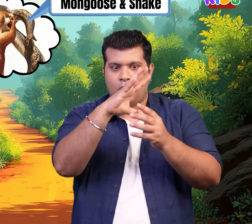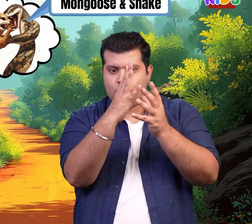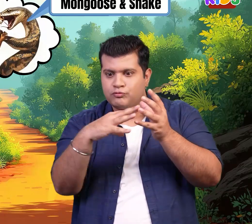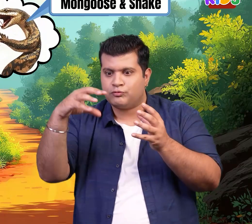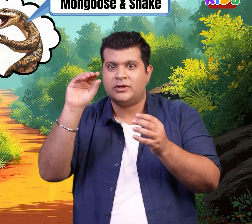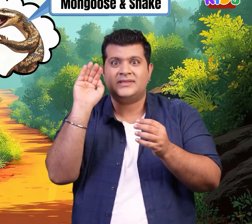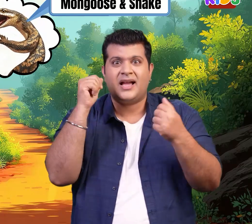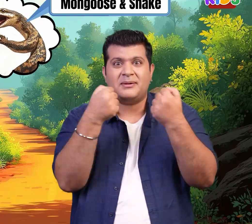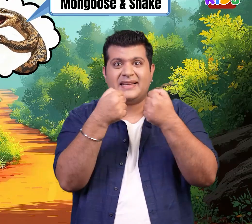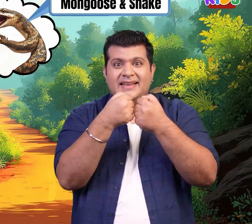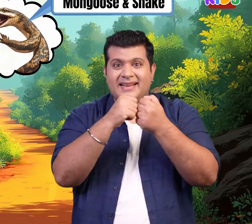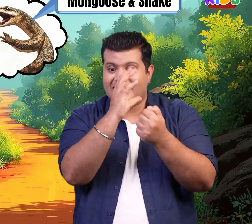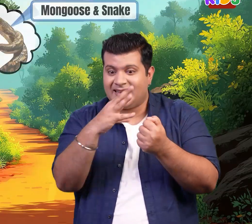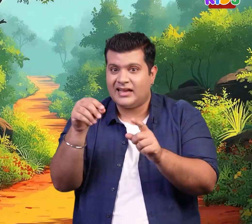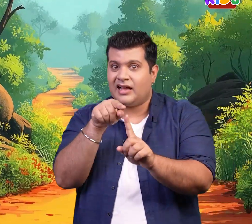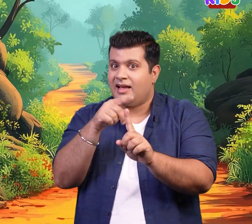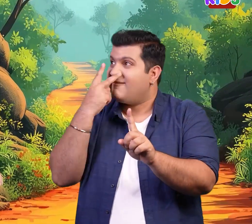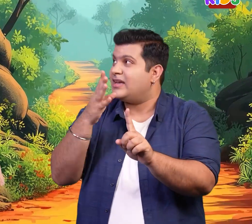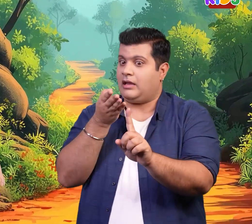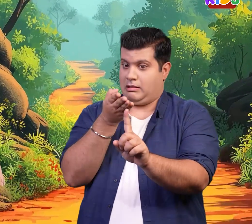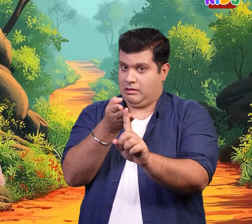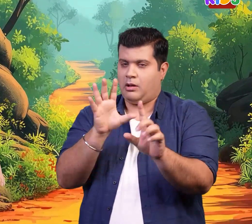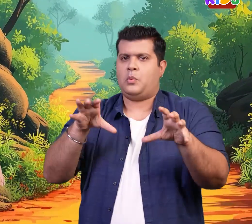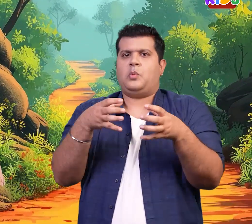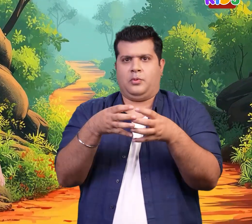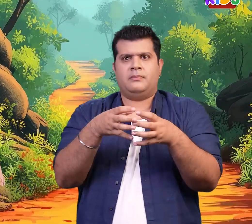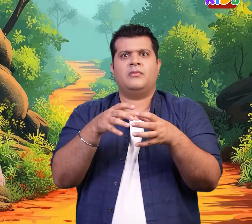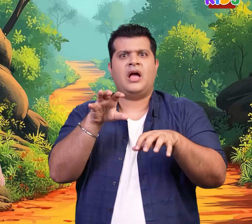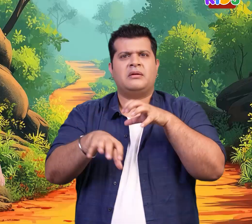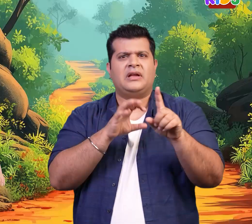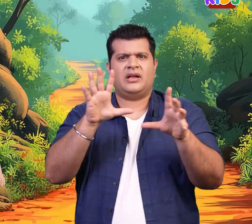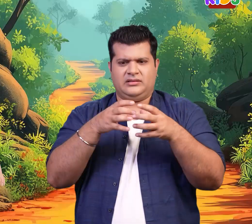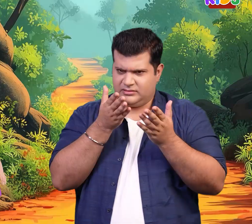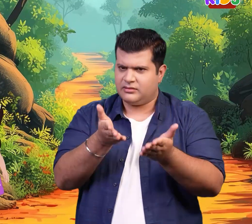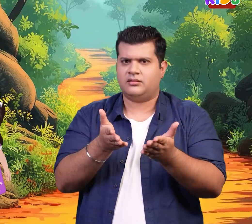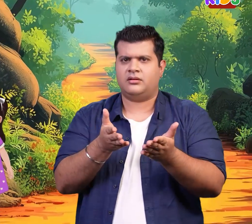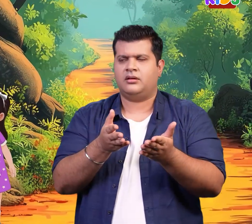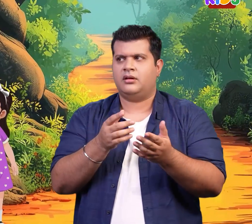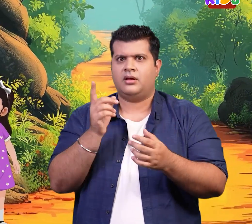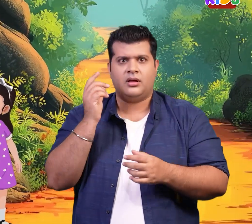Grandpa's garden and fought a snake? That's a wild animal.